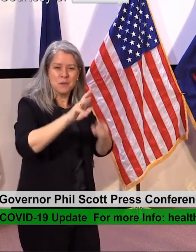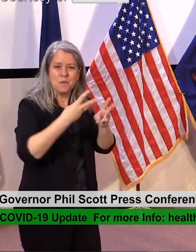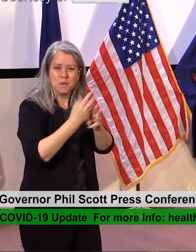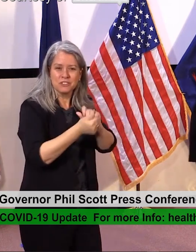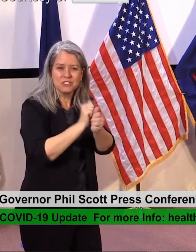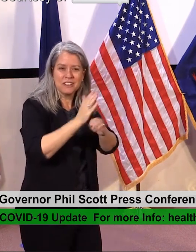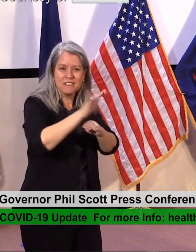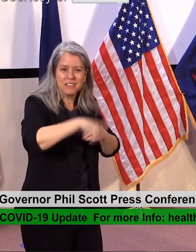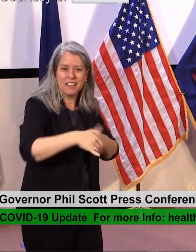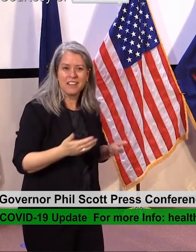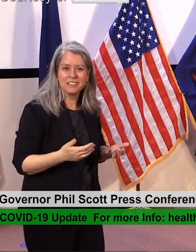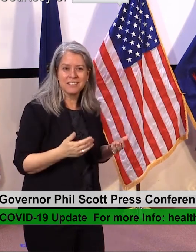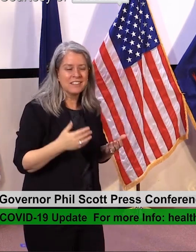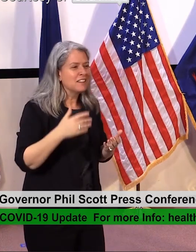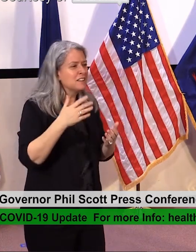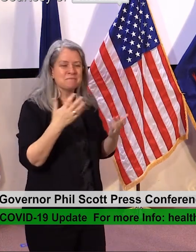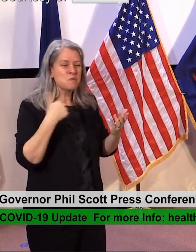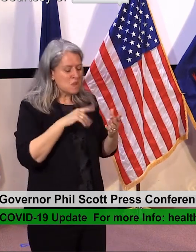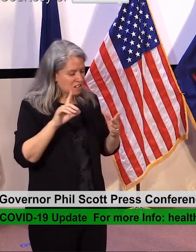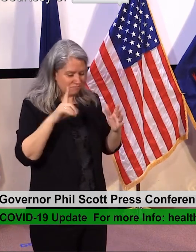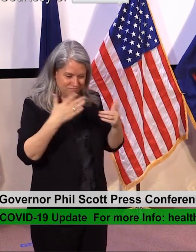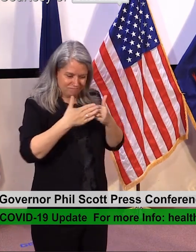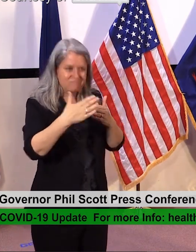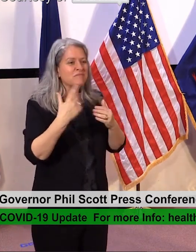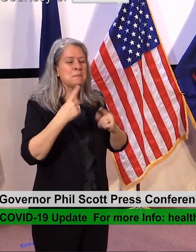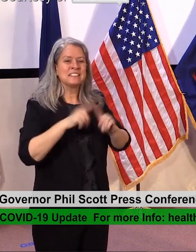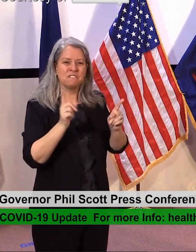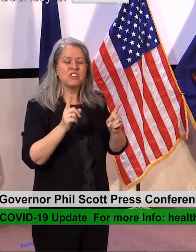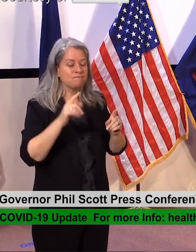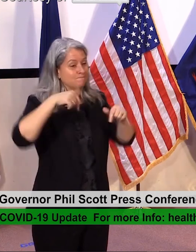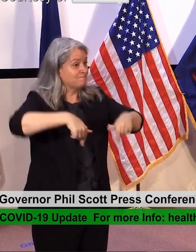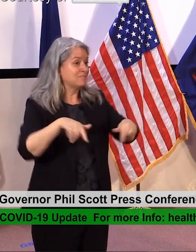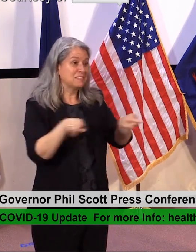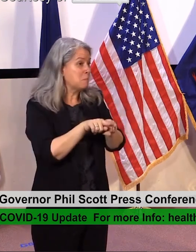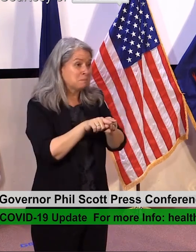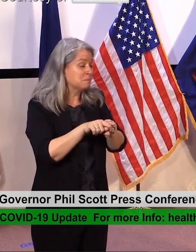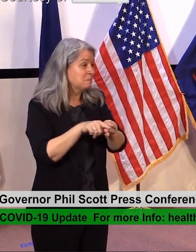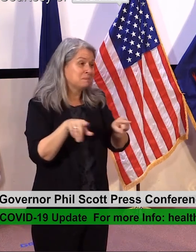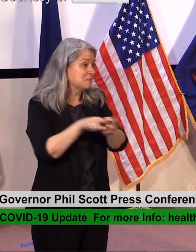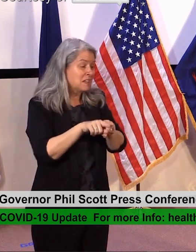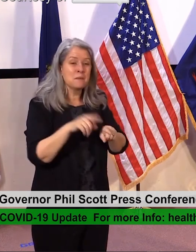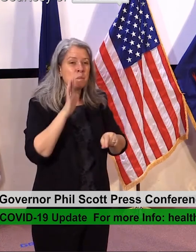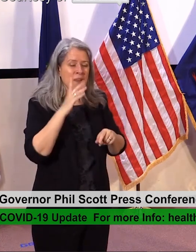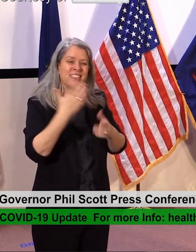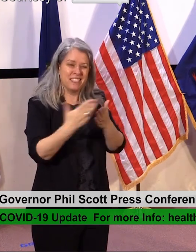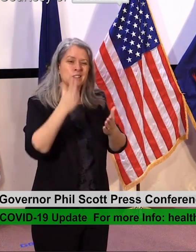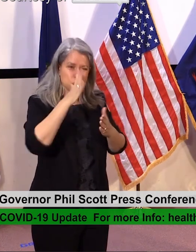we took things in, and we did things differently, and we'll be doing the same as we work our way out of this one.